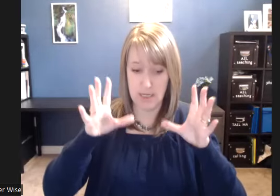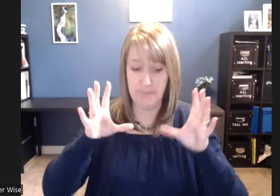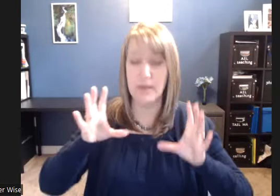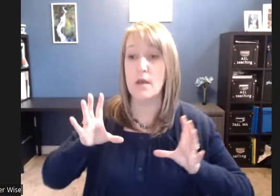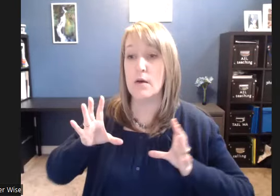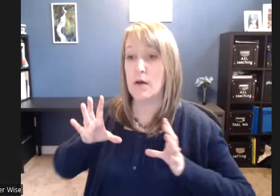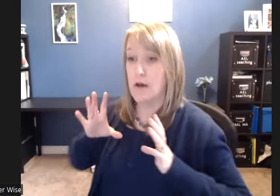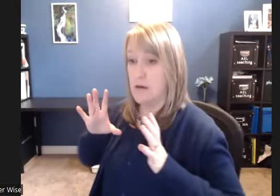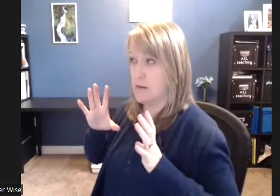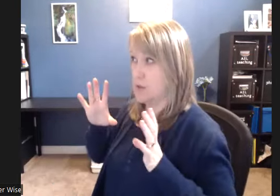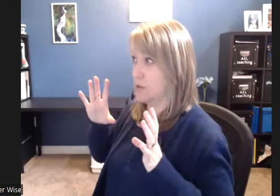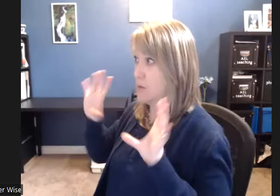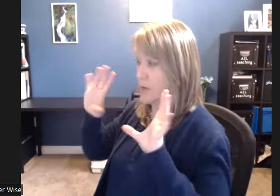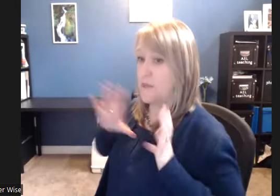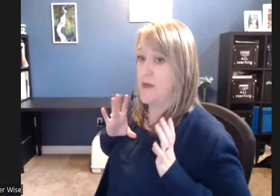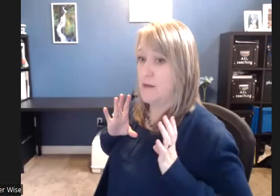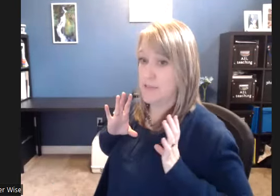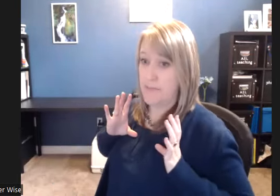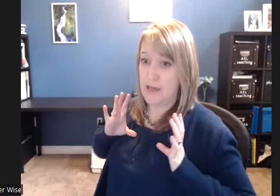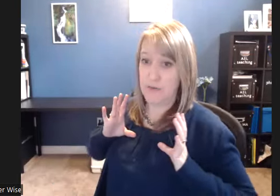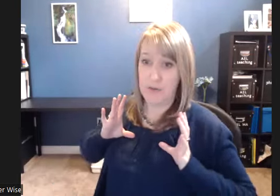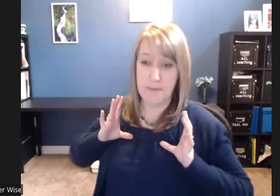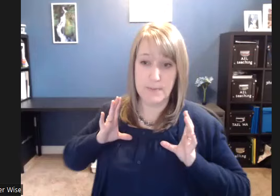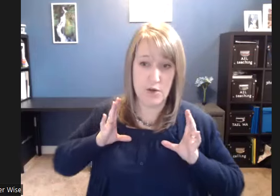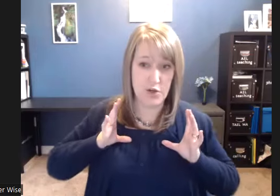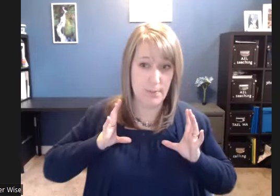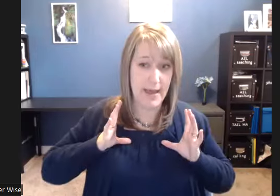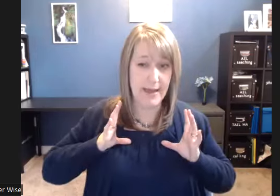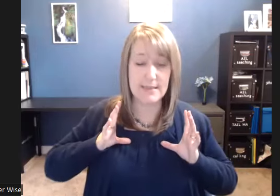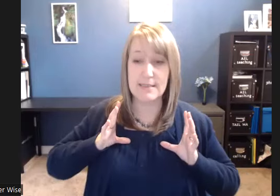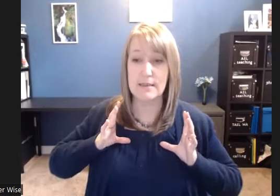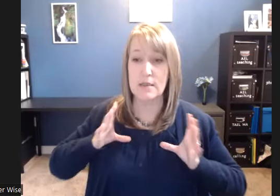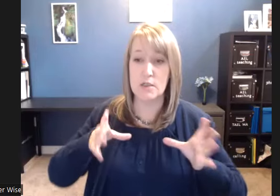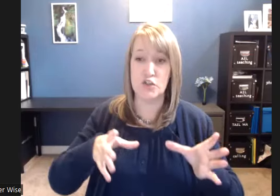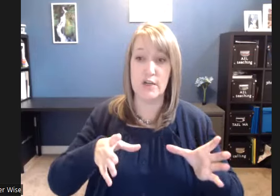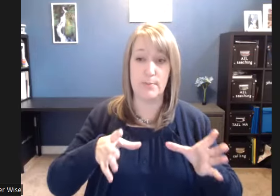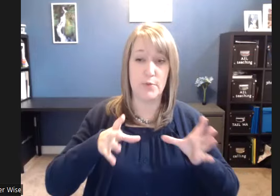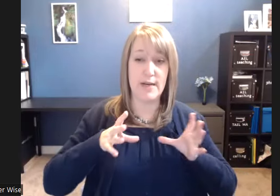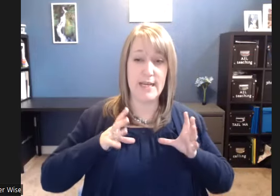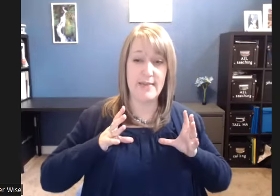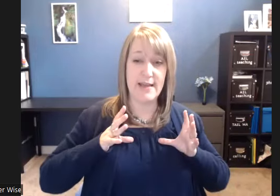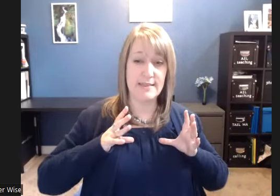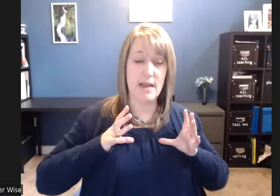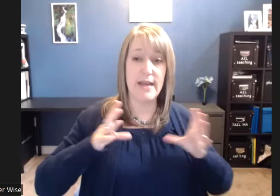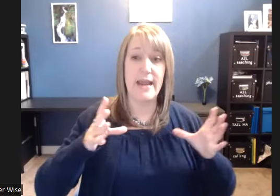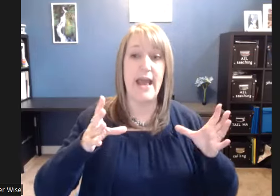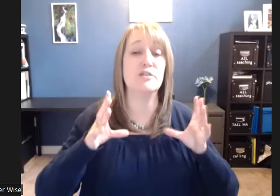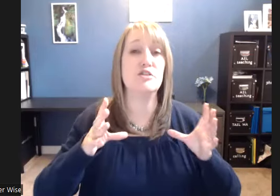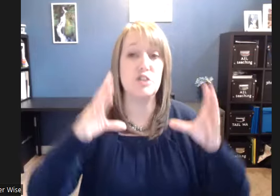Yeah. You're going to want your thumbs, the back of your thumbs on your pecs. So you're going to bring in that sign. And as you do,